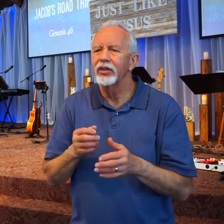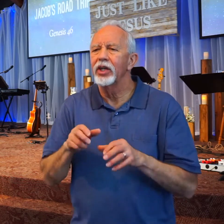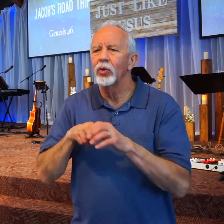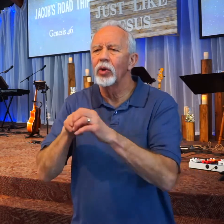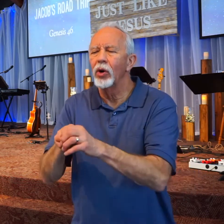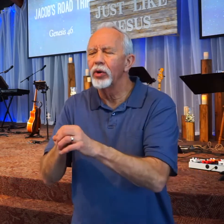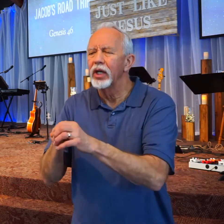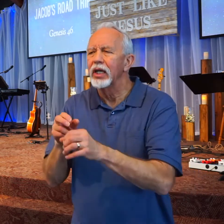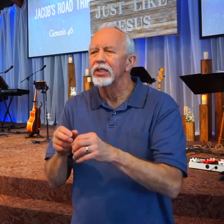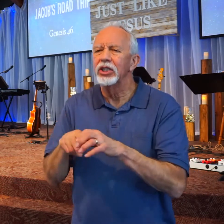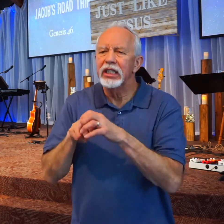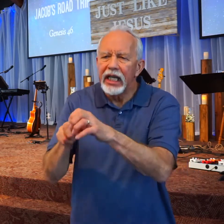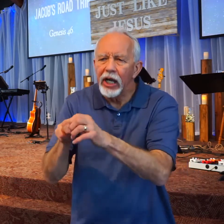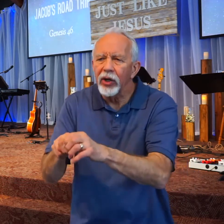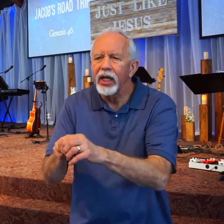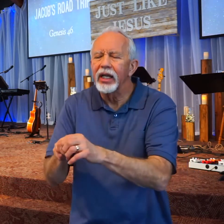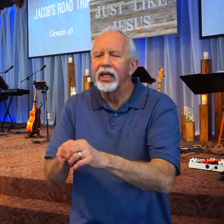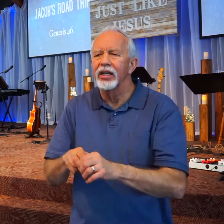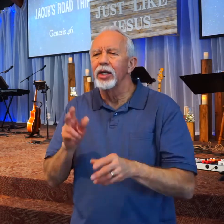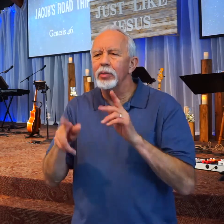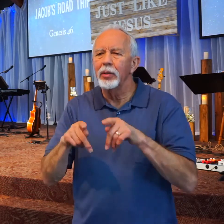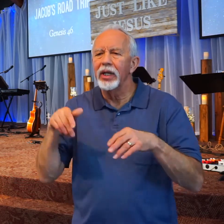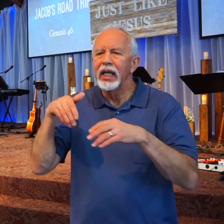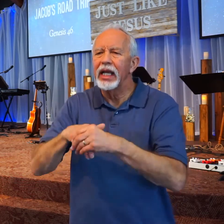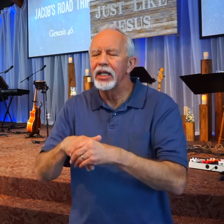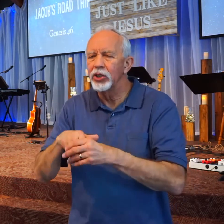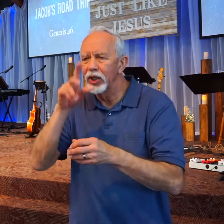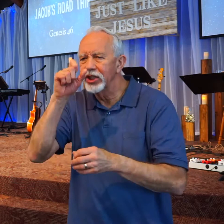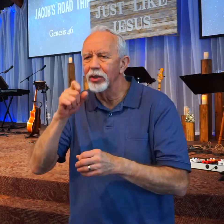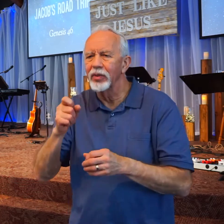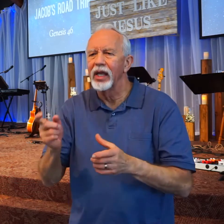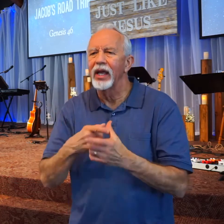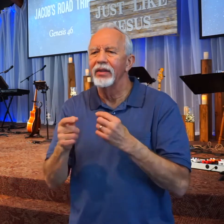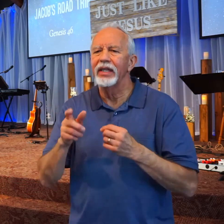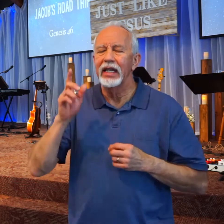another Pharaoh will use his vehicles to chase Israel towards the sea.